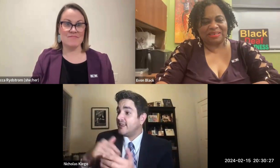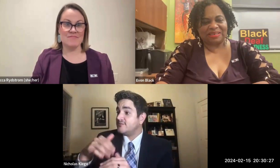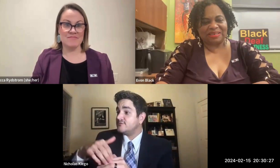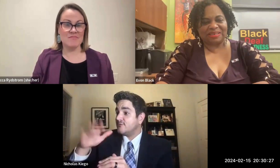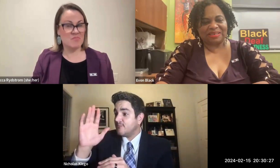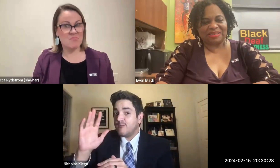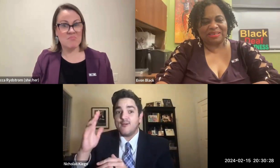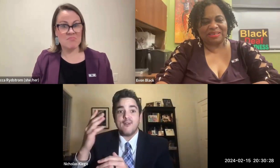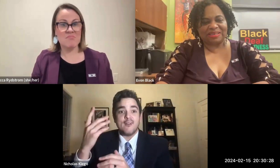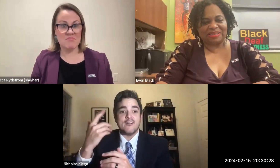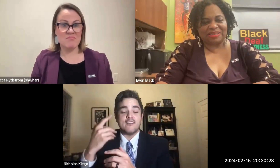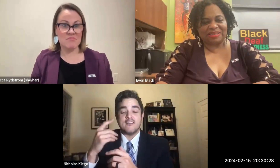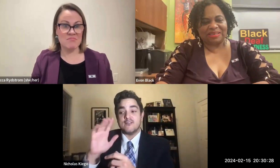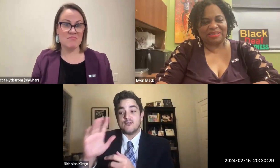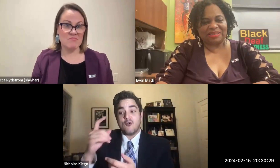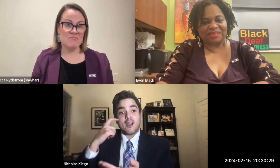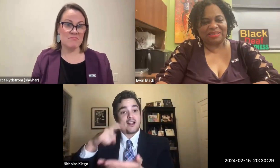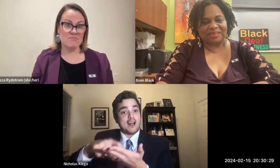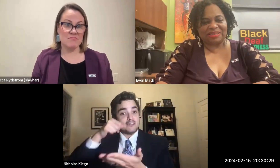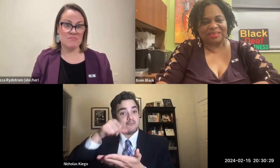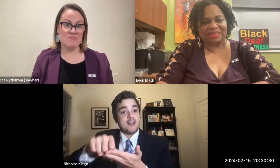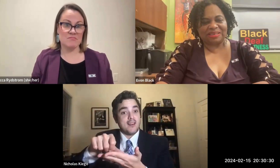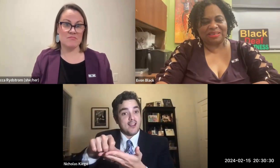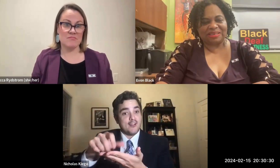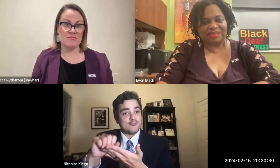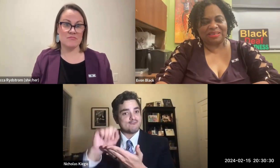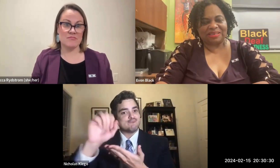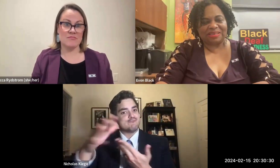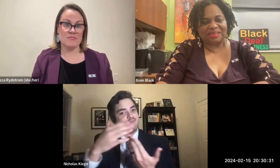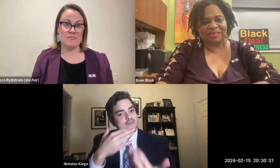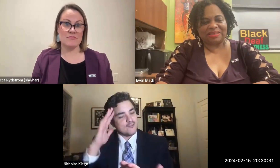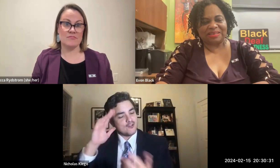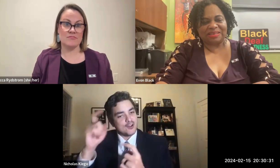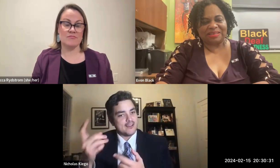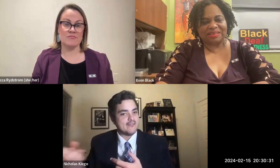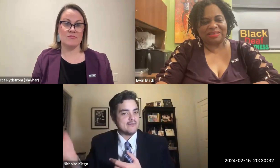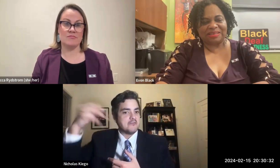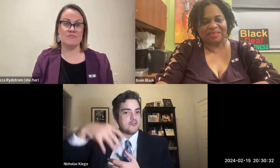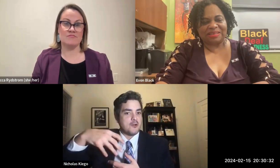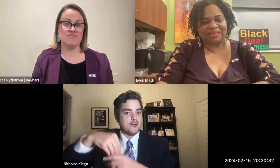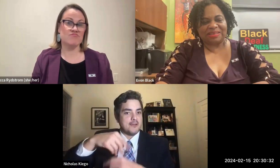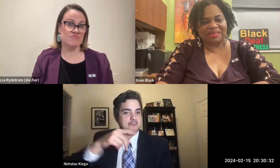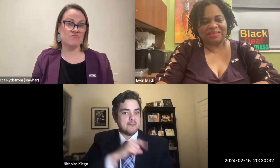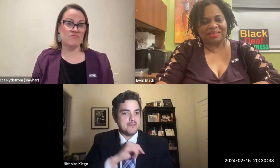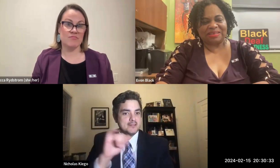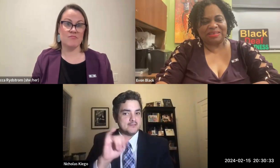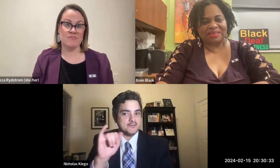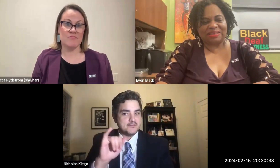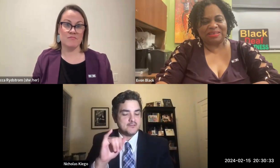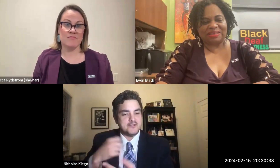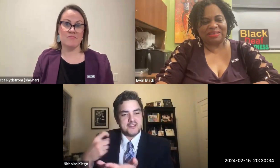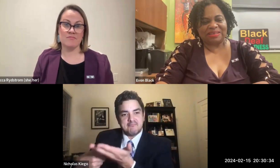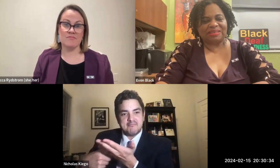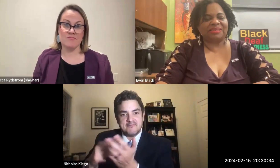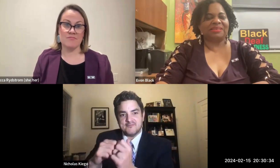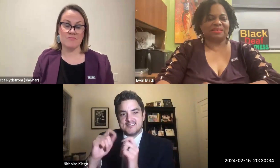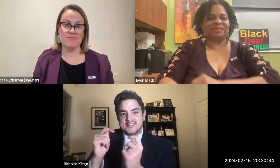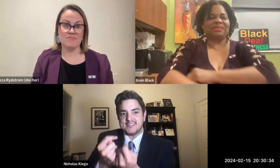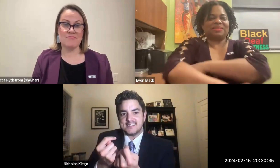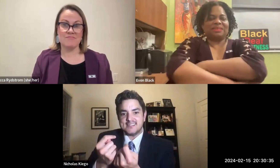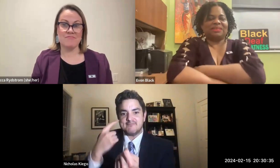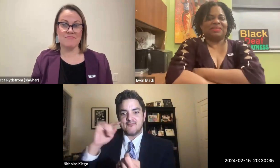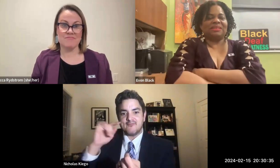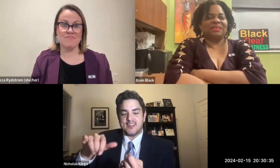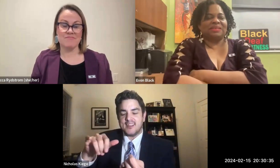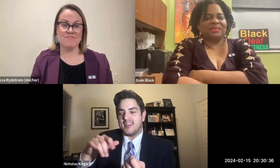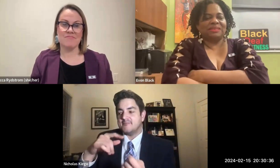If people have discussions in classes, or it's not like if people give a certain amount, or if they give a certain amount, we do include the pen in the